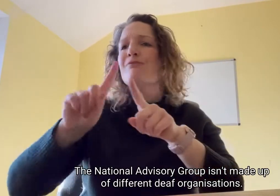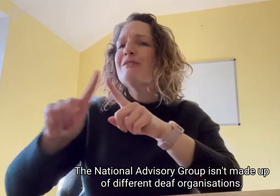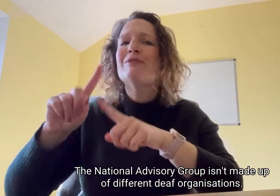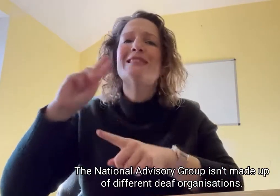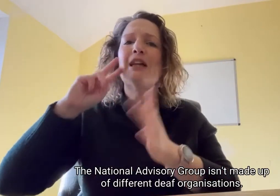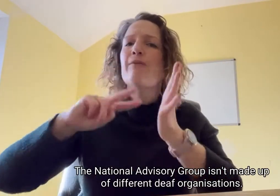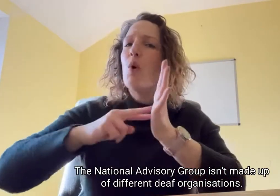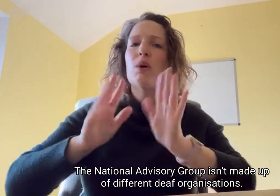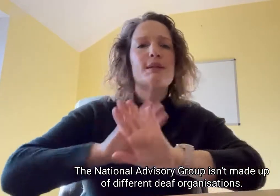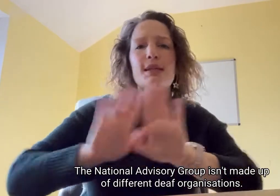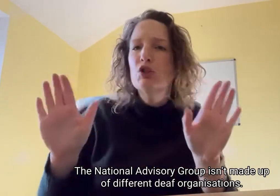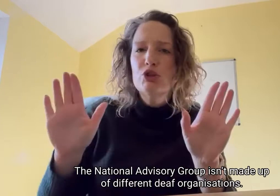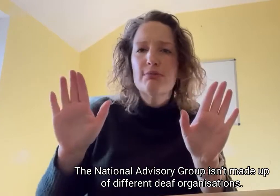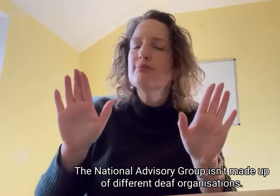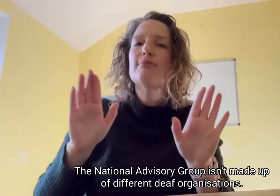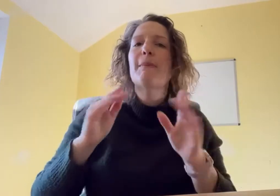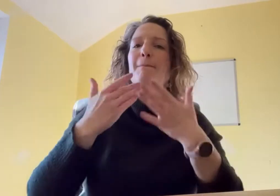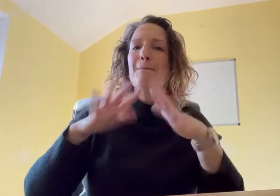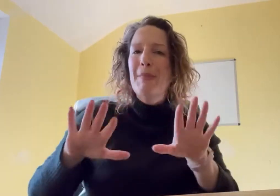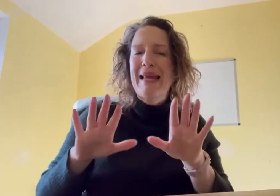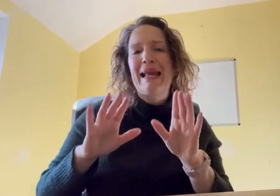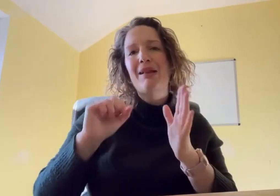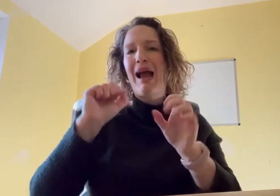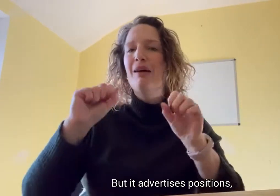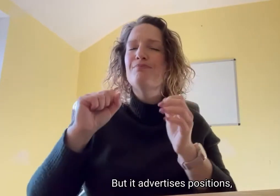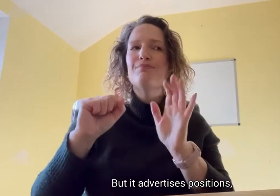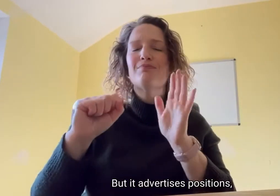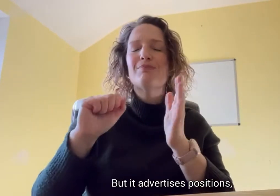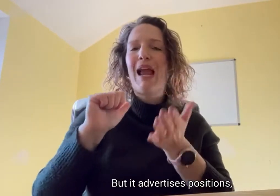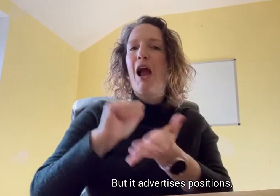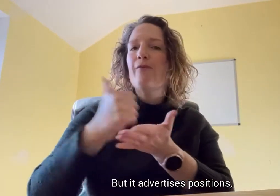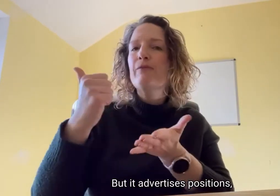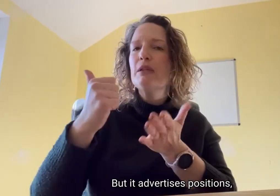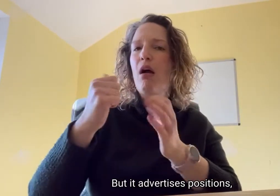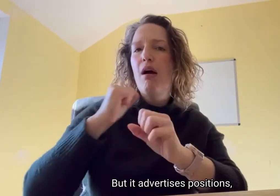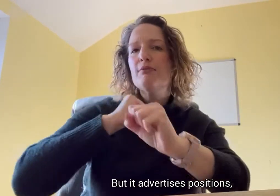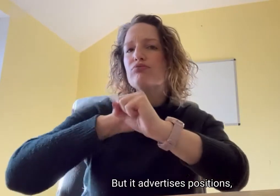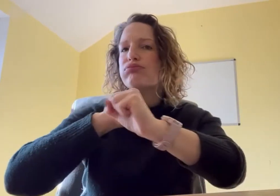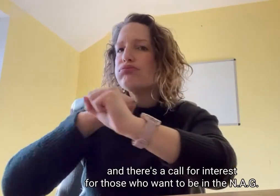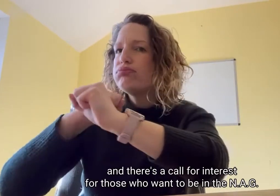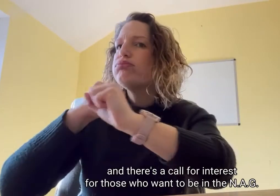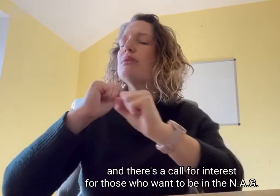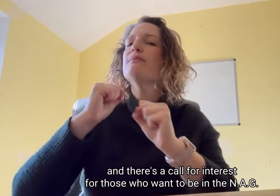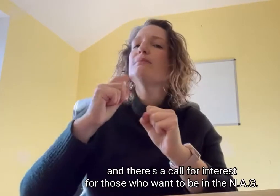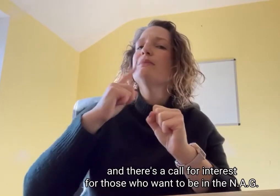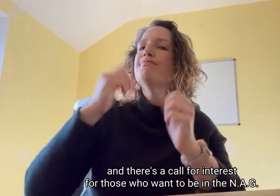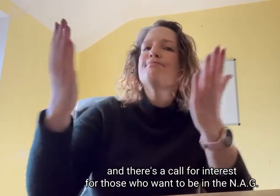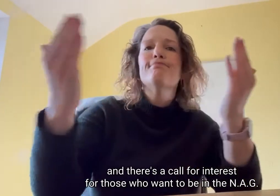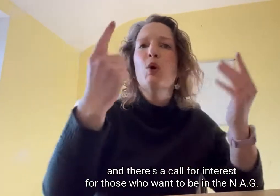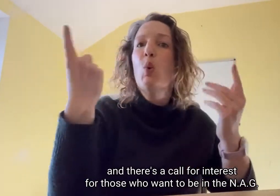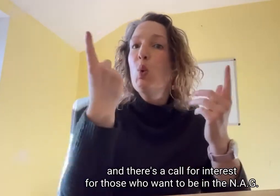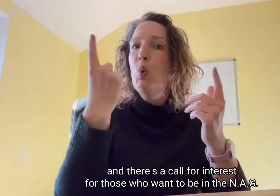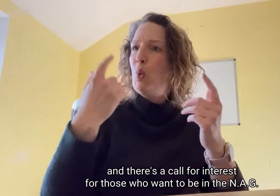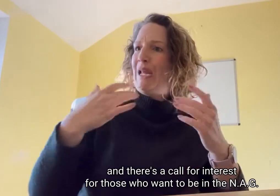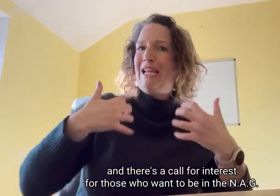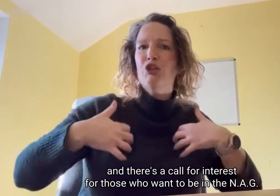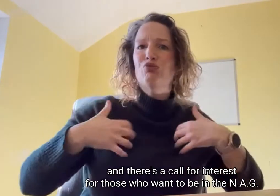different deaf organisations, but it advertises positions and there's a call for interest for those who want to be in